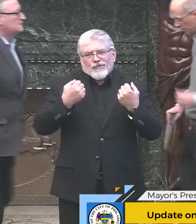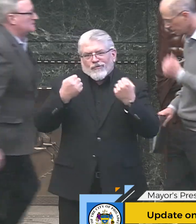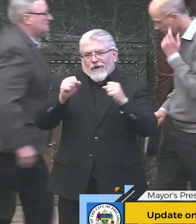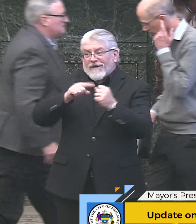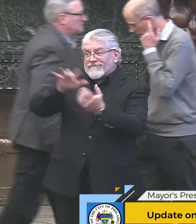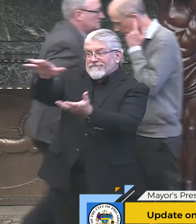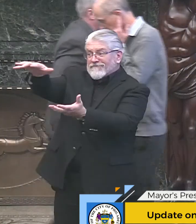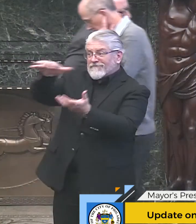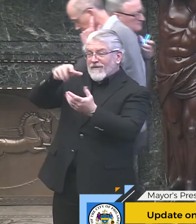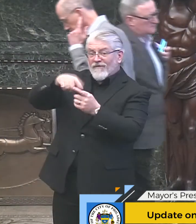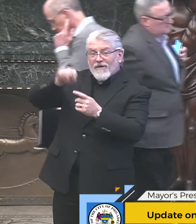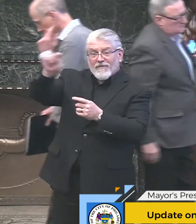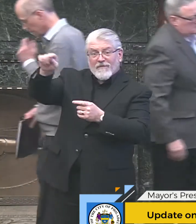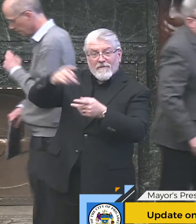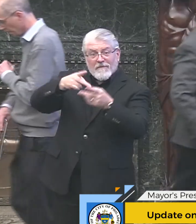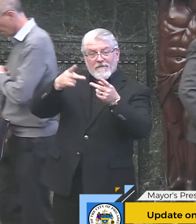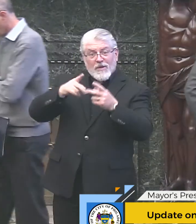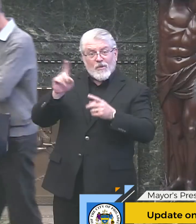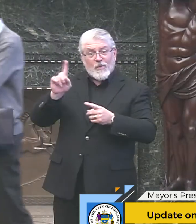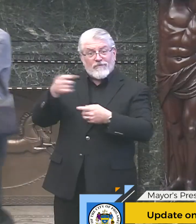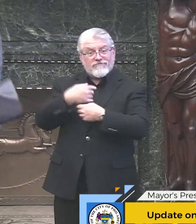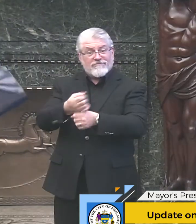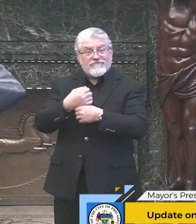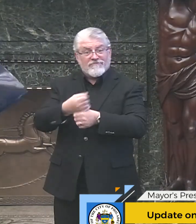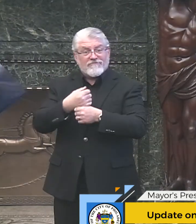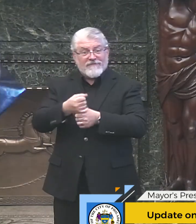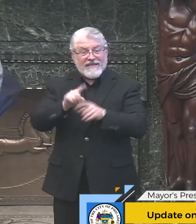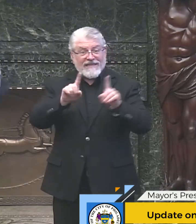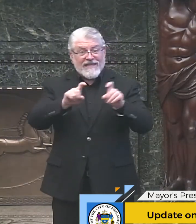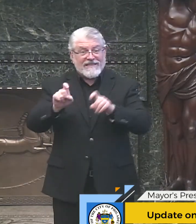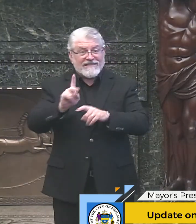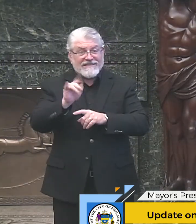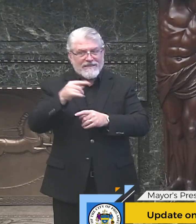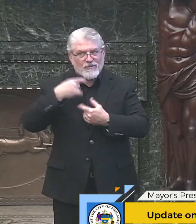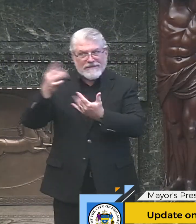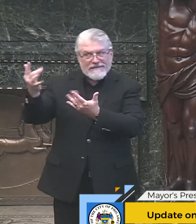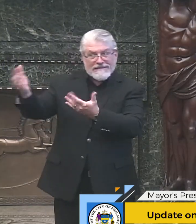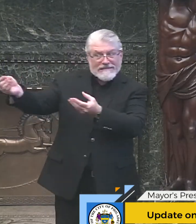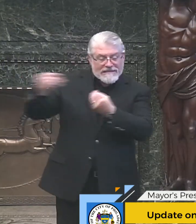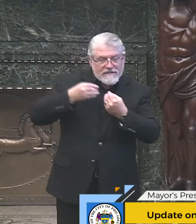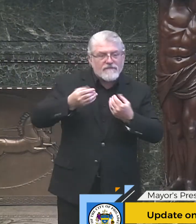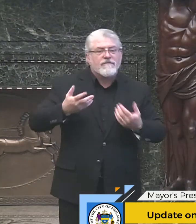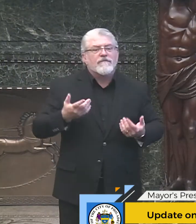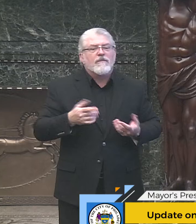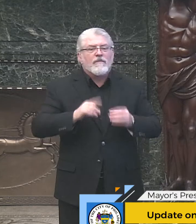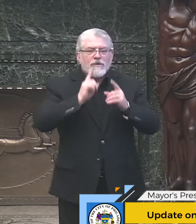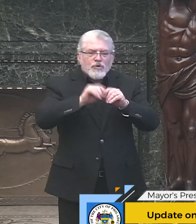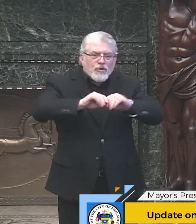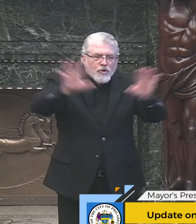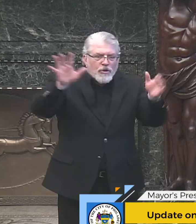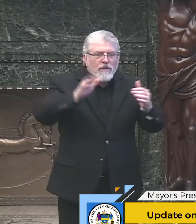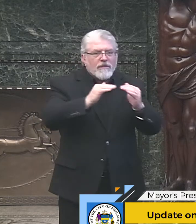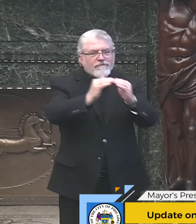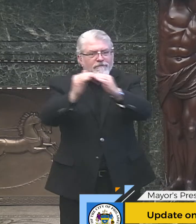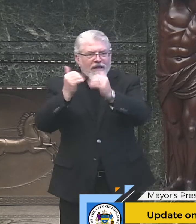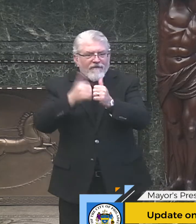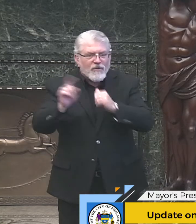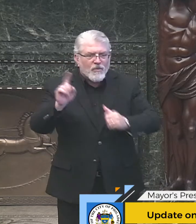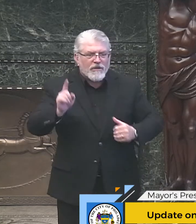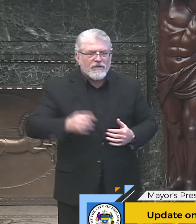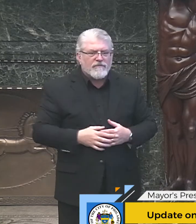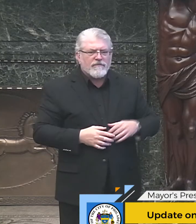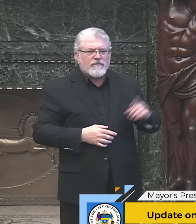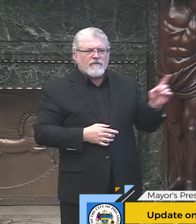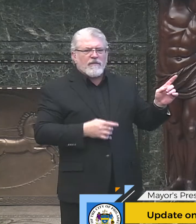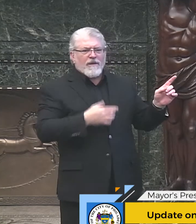went out last night to do some reporting to see how the social distancing measures were working. I